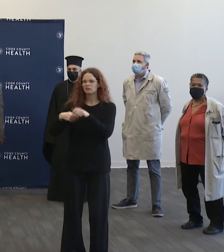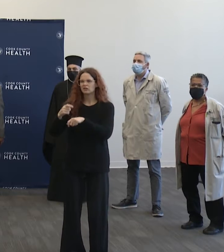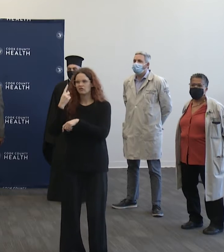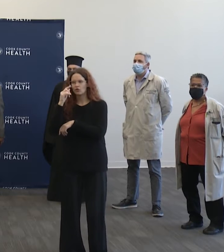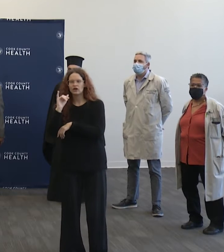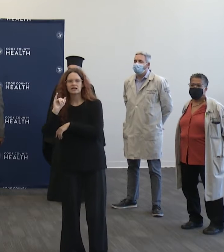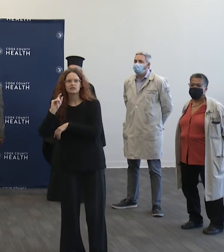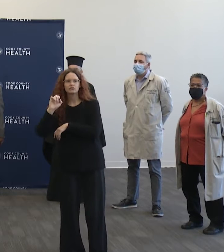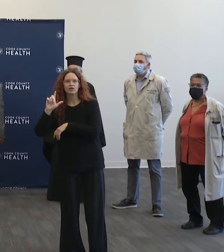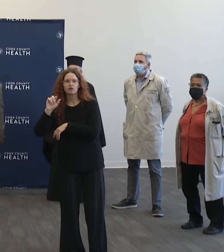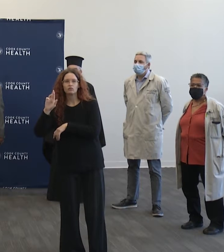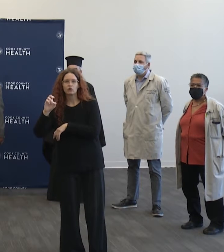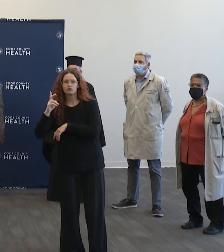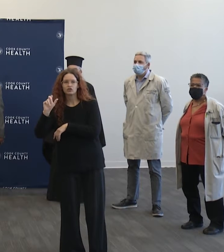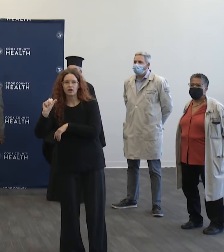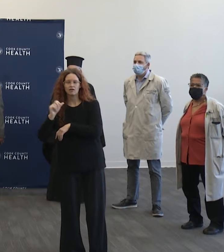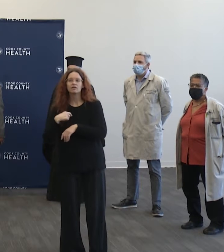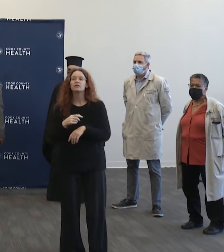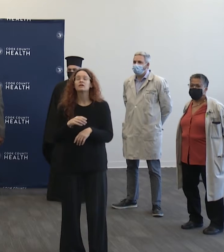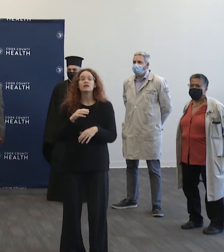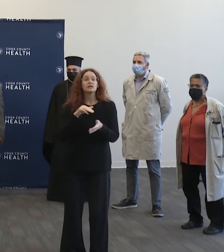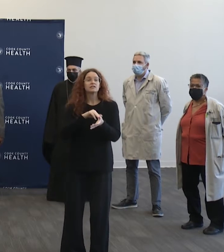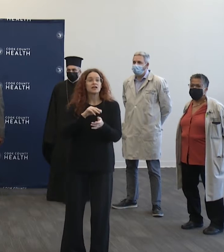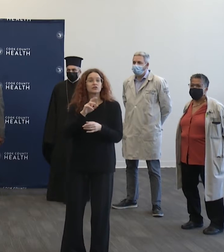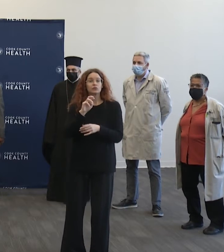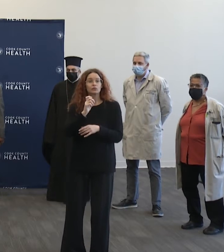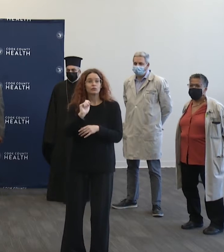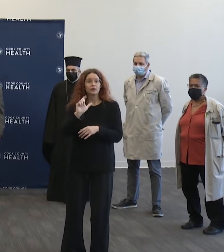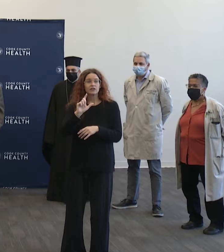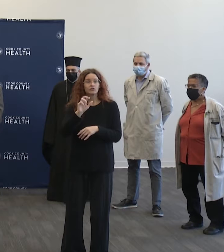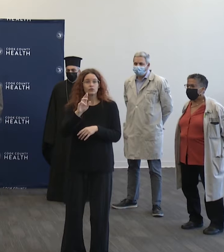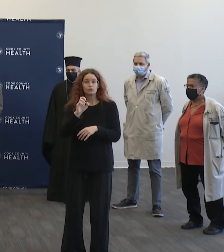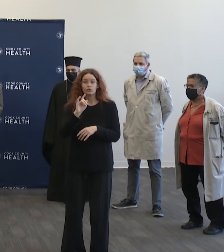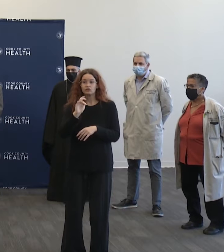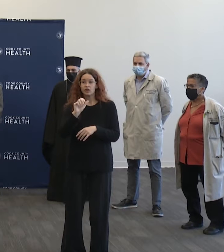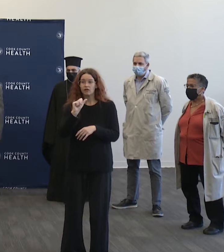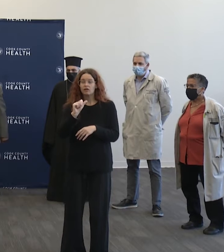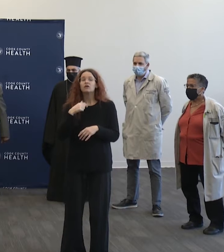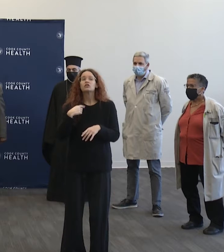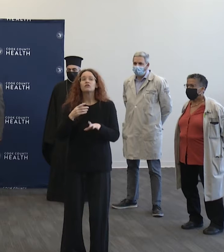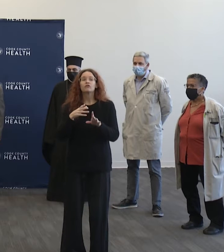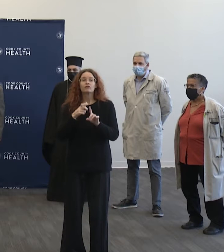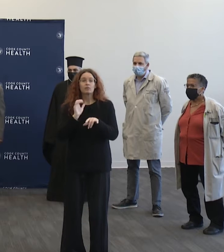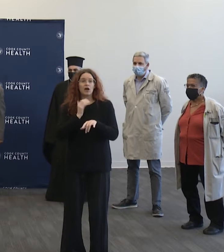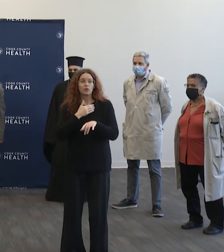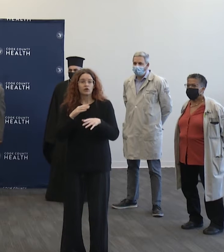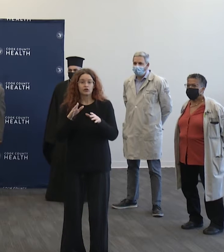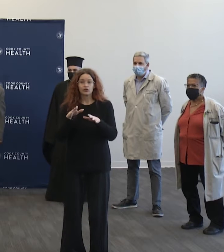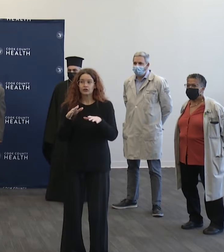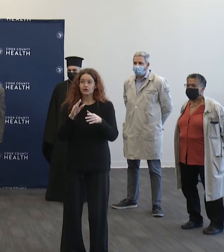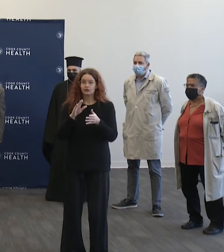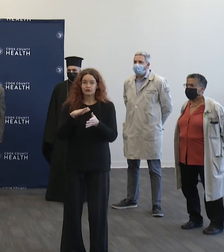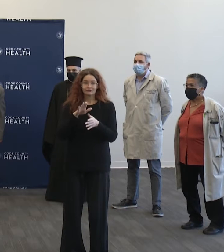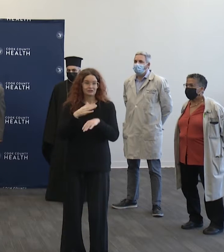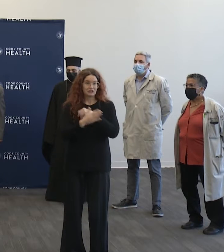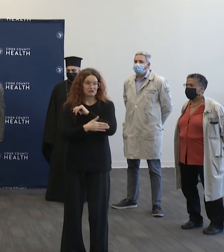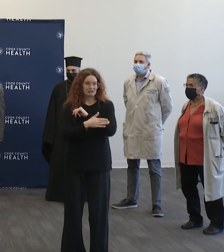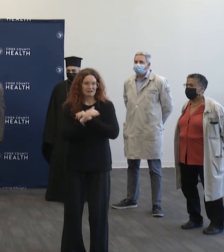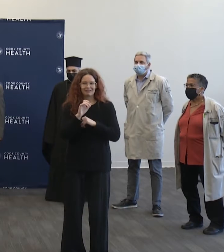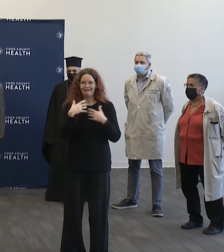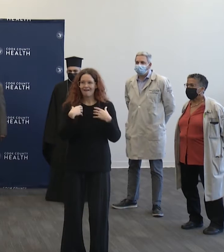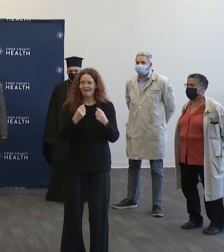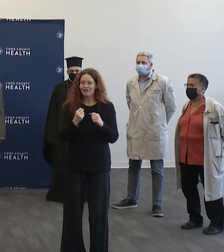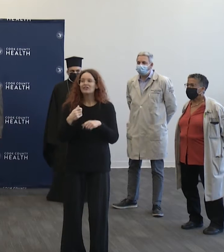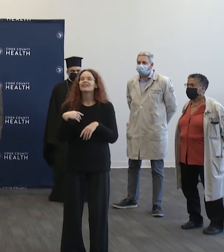Israel Rocha. Dr. Rachel Rubin, who's co-lead of our Cook County Department of Public Health. Dr. Greg Hune, who's vaccine coordinator